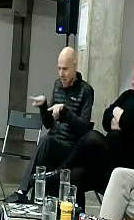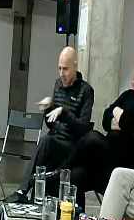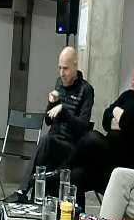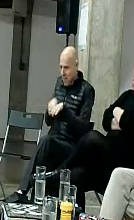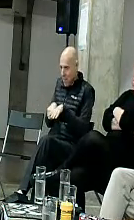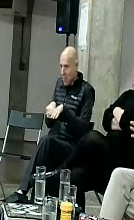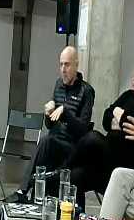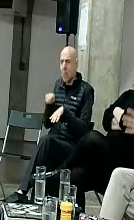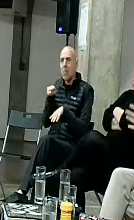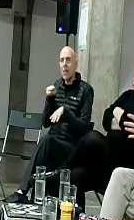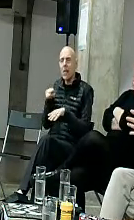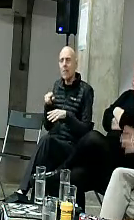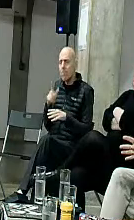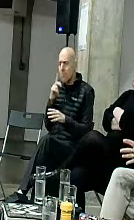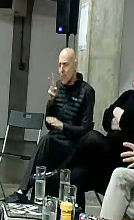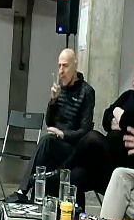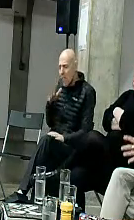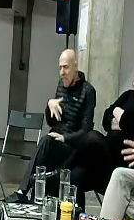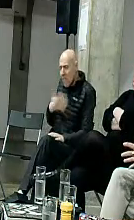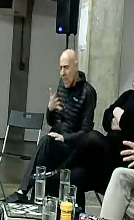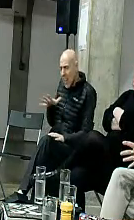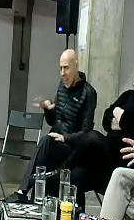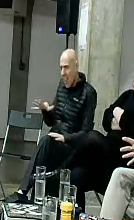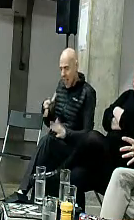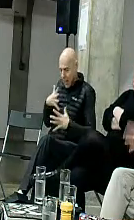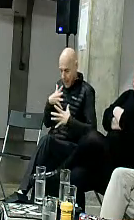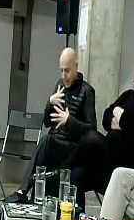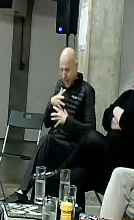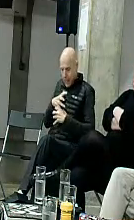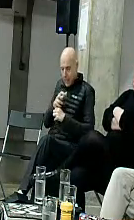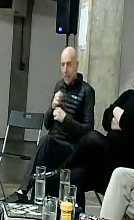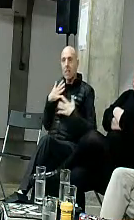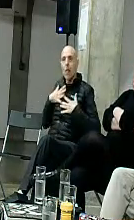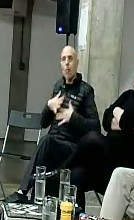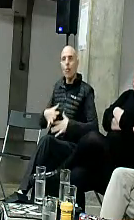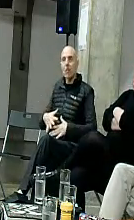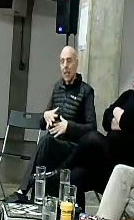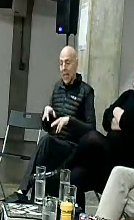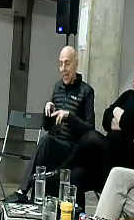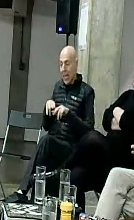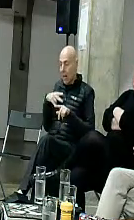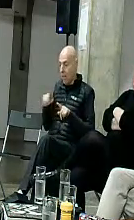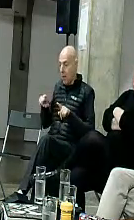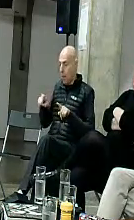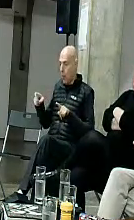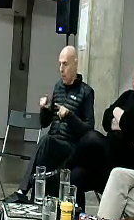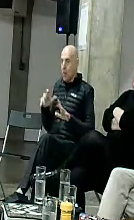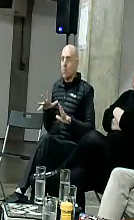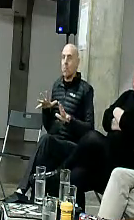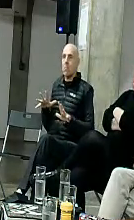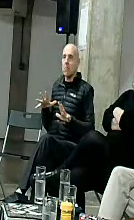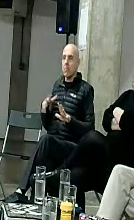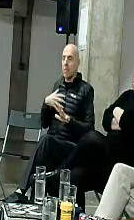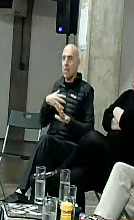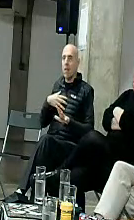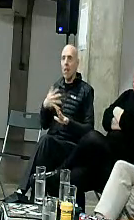was just, you could feel the stress in his body, and if you moved, he would get